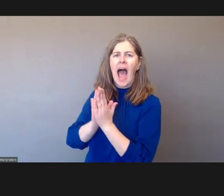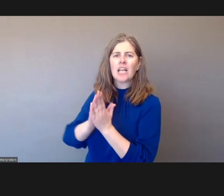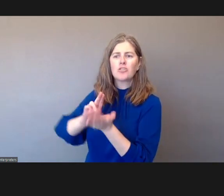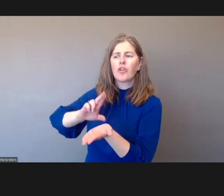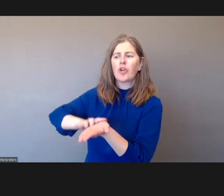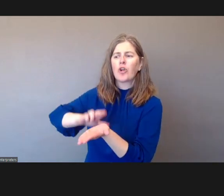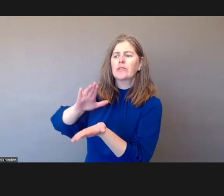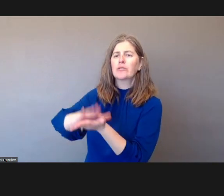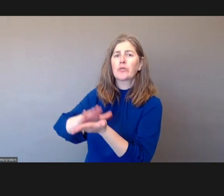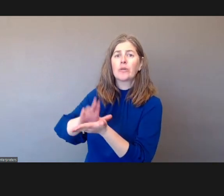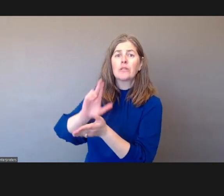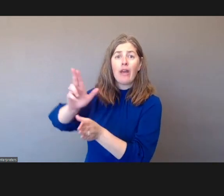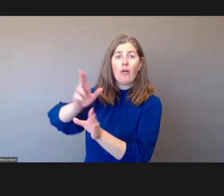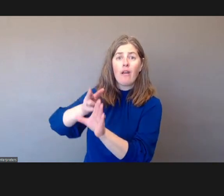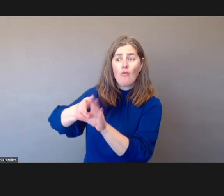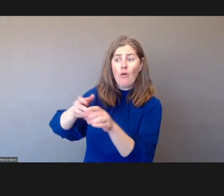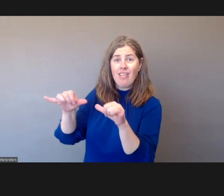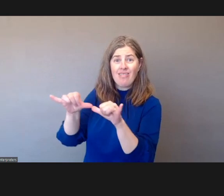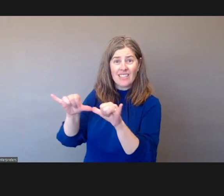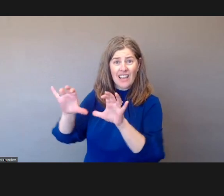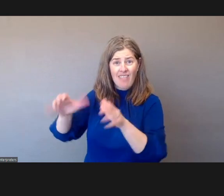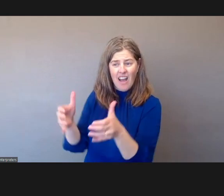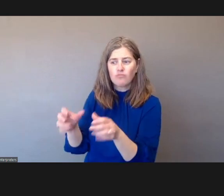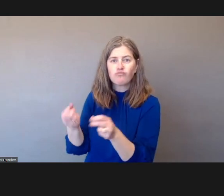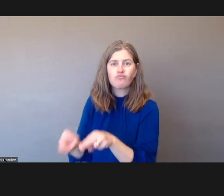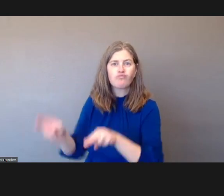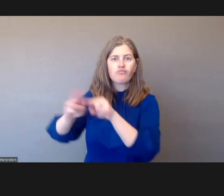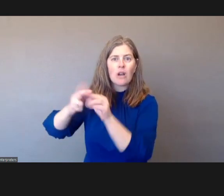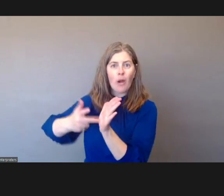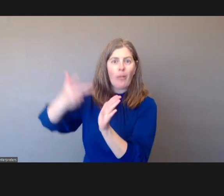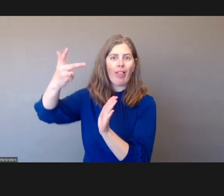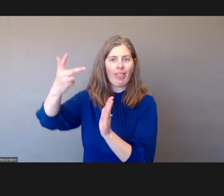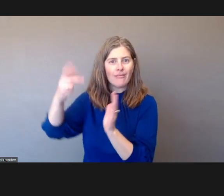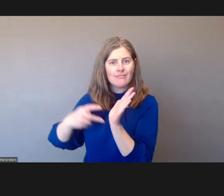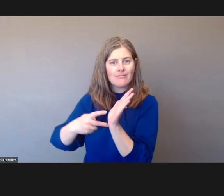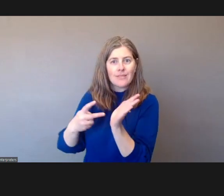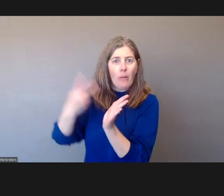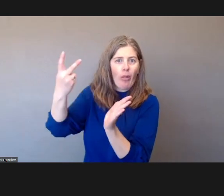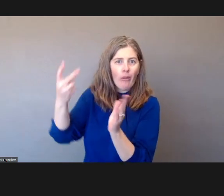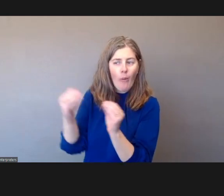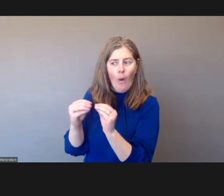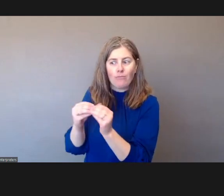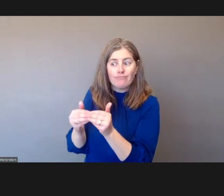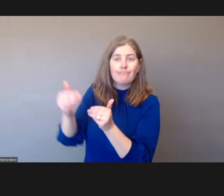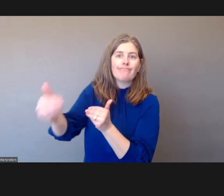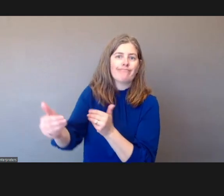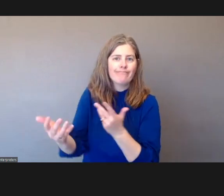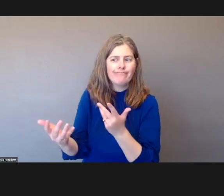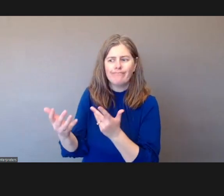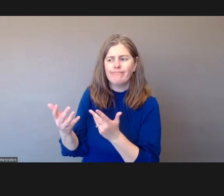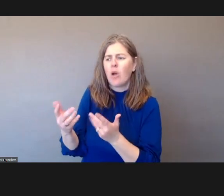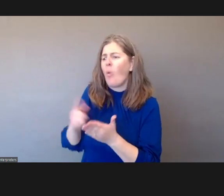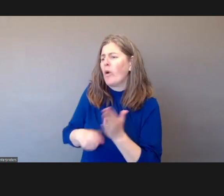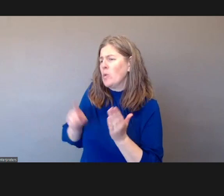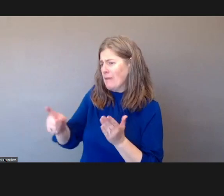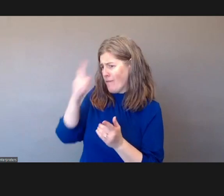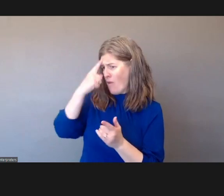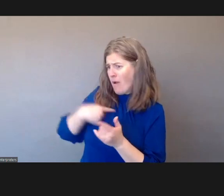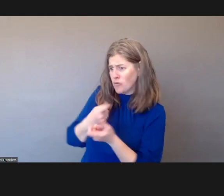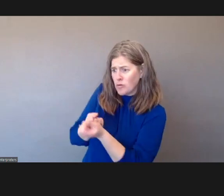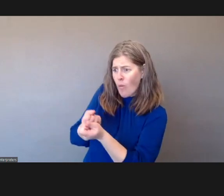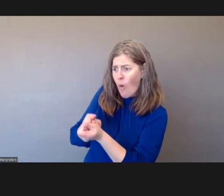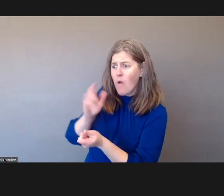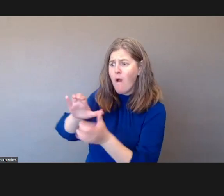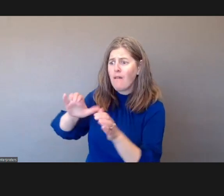double their class size in the next 3 years and ask them to tell us what they would need from us to do